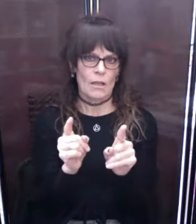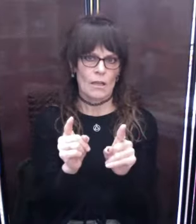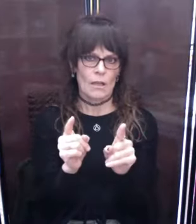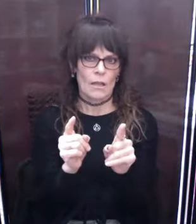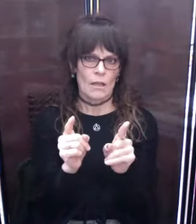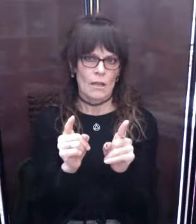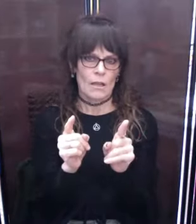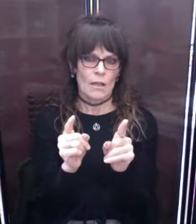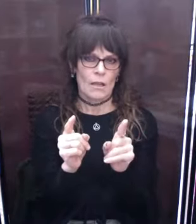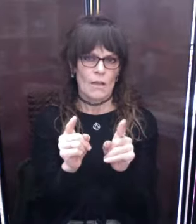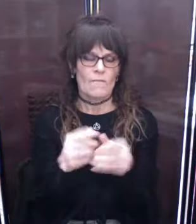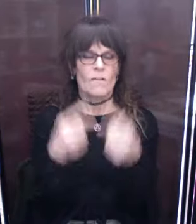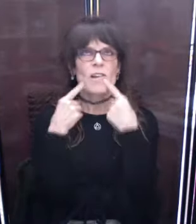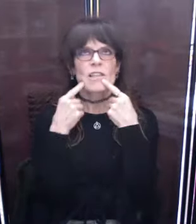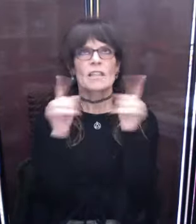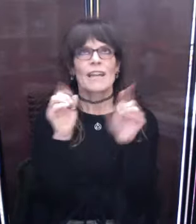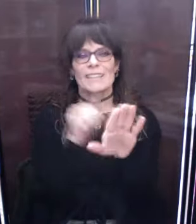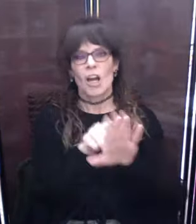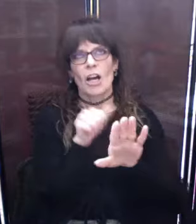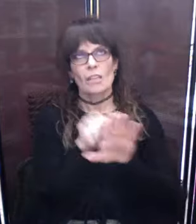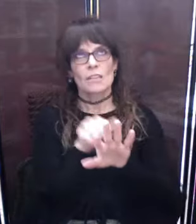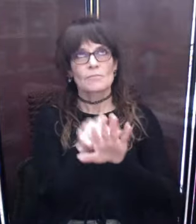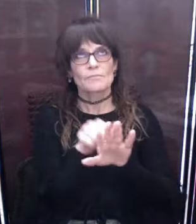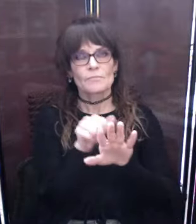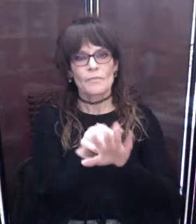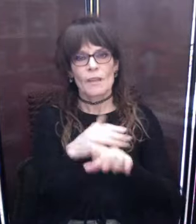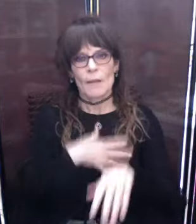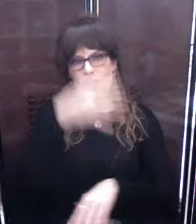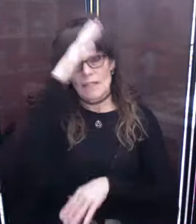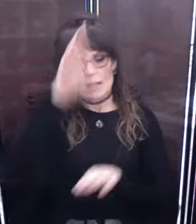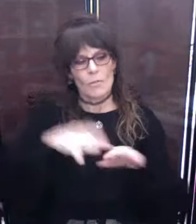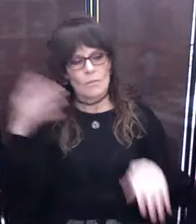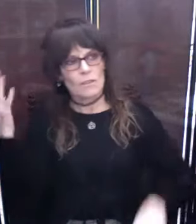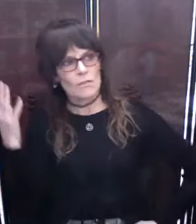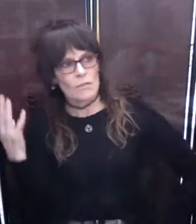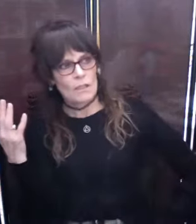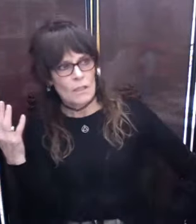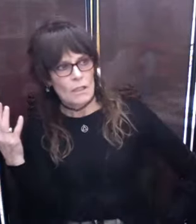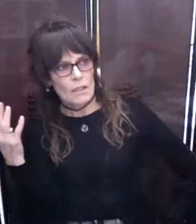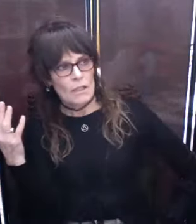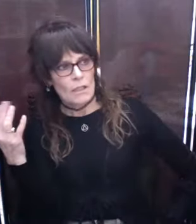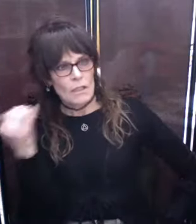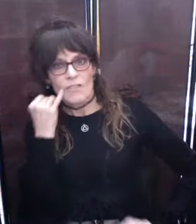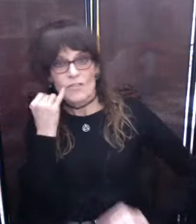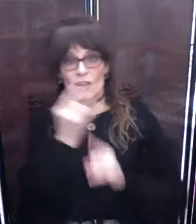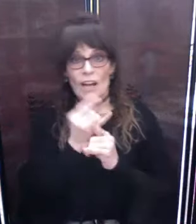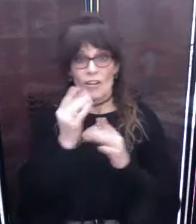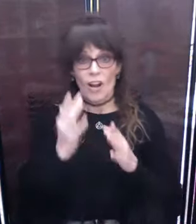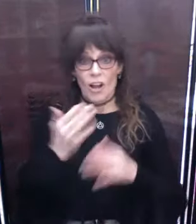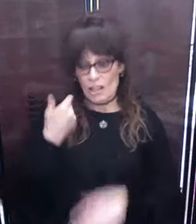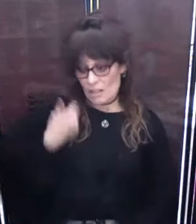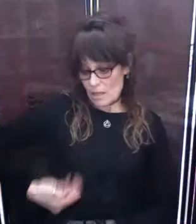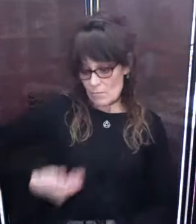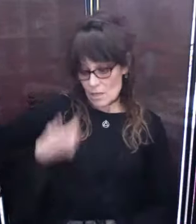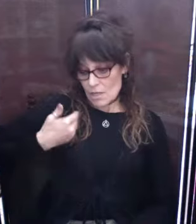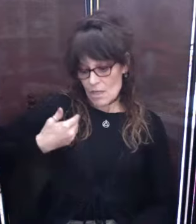And I finally just knocked, and my dad opened the door. And if you're an alcoholic like me and you've hurt the people that love you